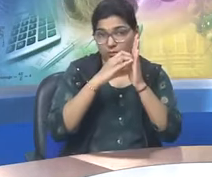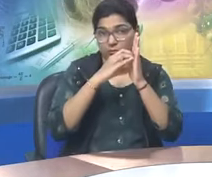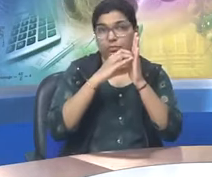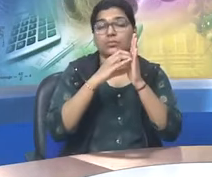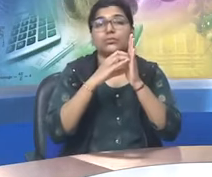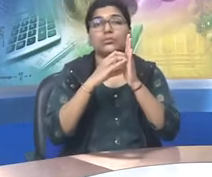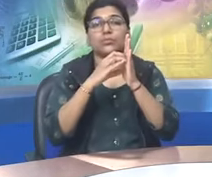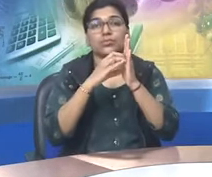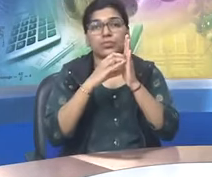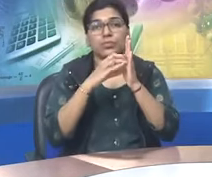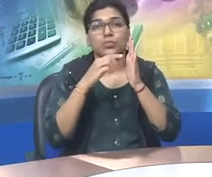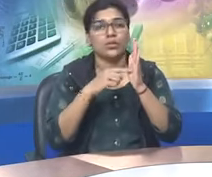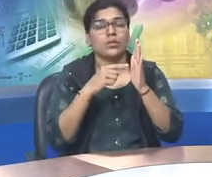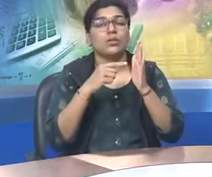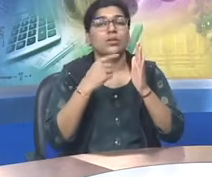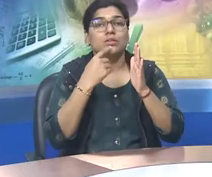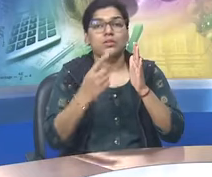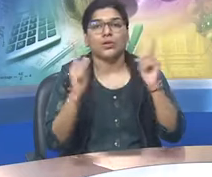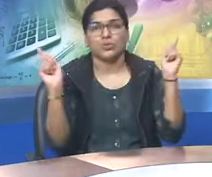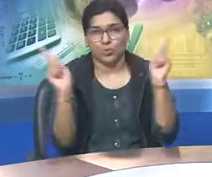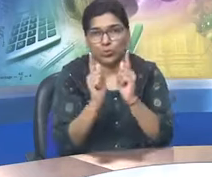Now these lines